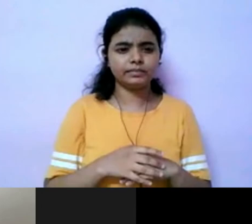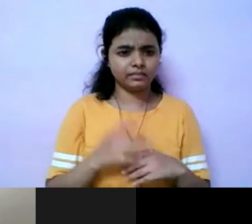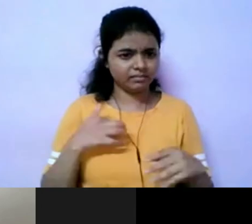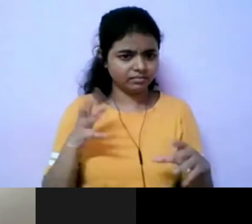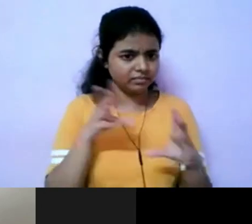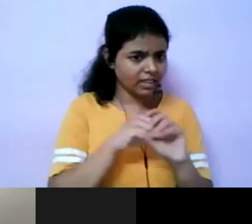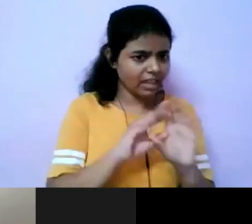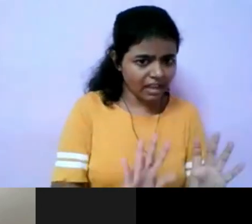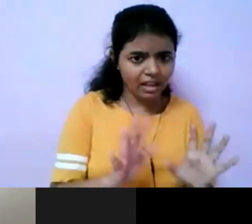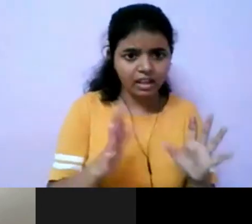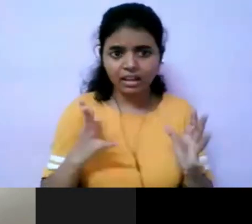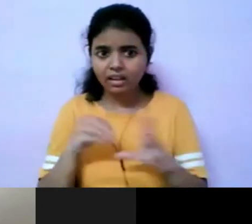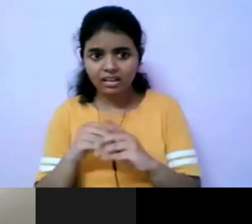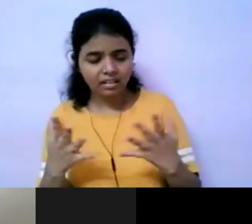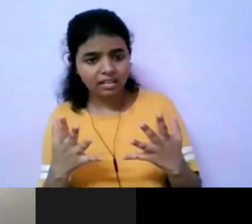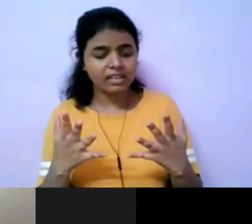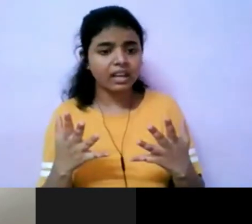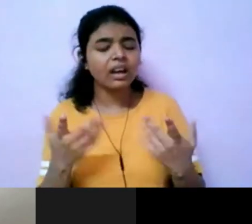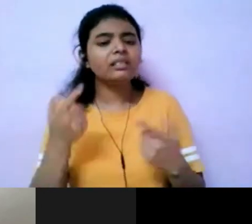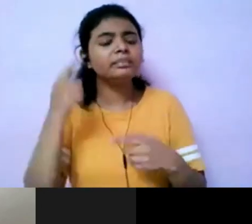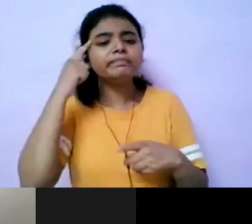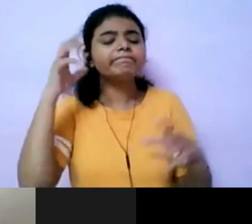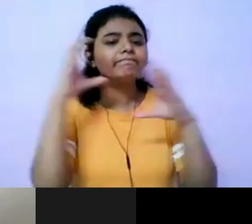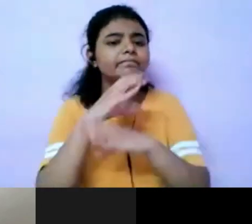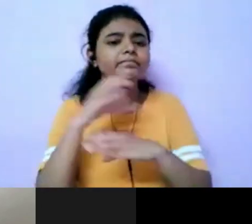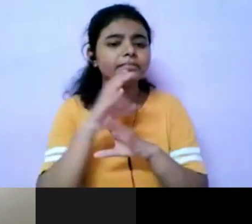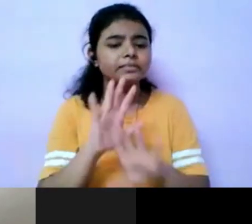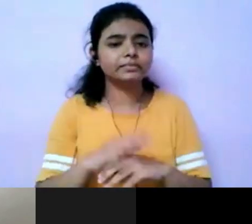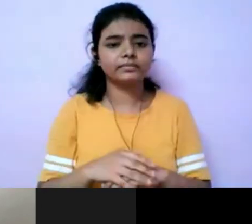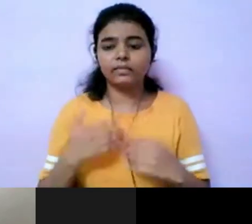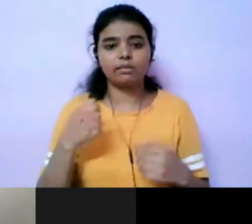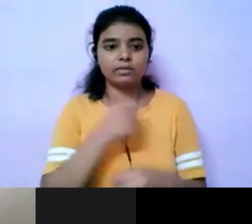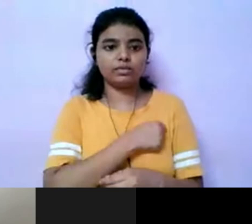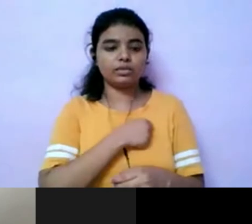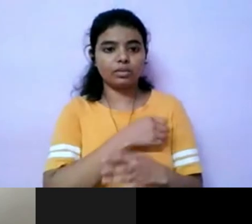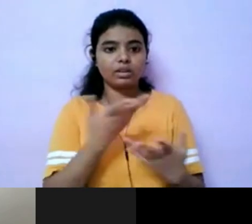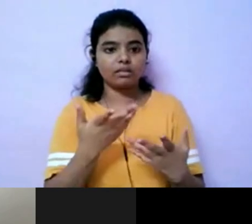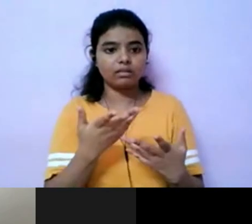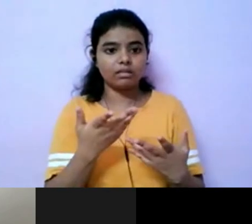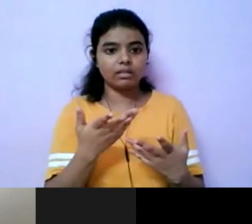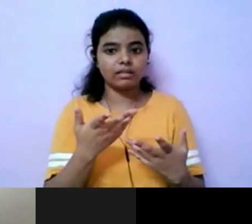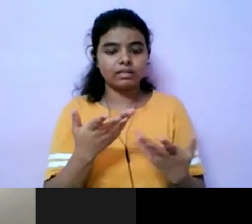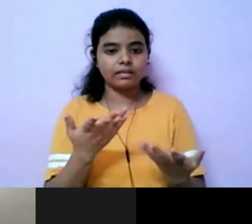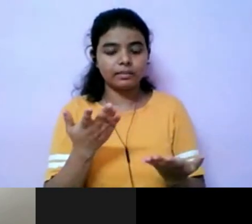this? Am I not a part of this? How much I really get? And I'm sorry, there's a little more.